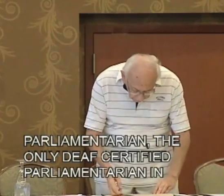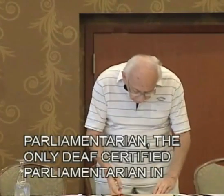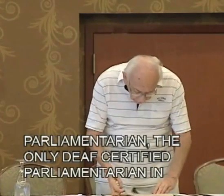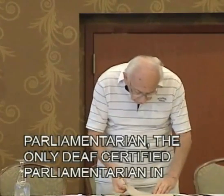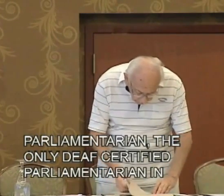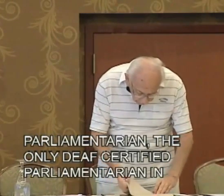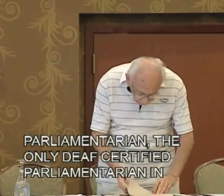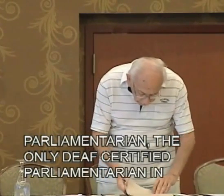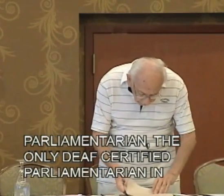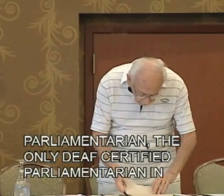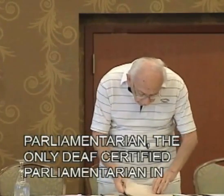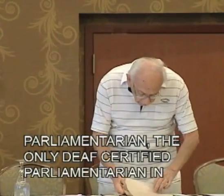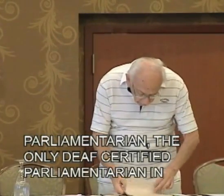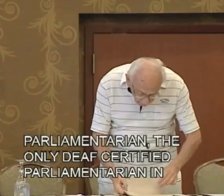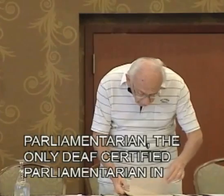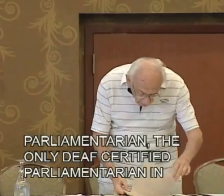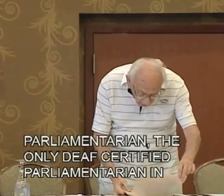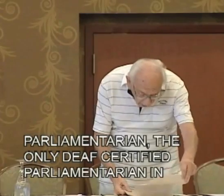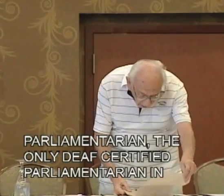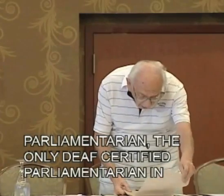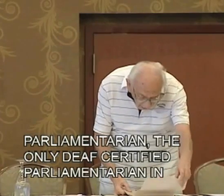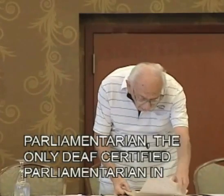States but it was Minnesota that gave me that start and the impetus